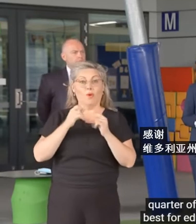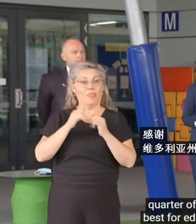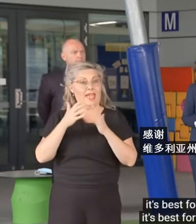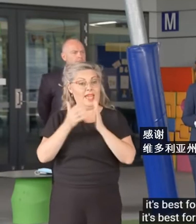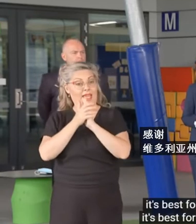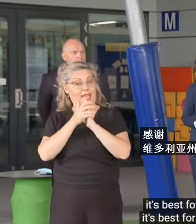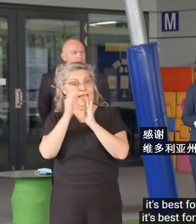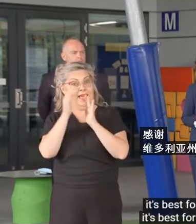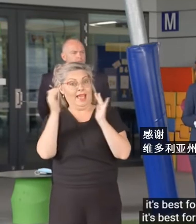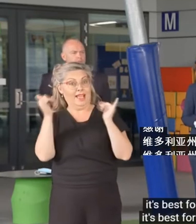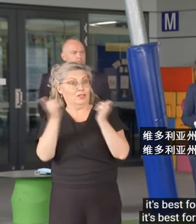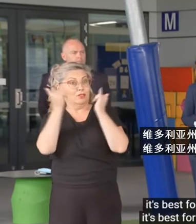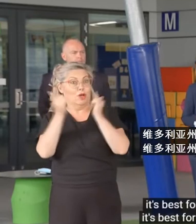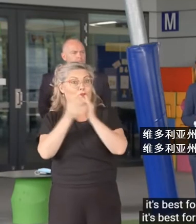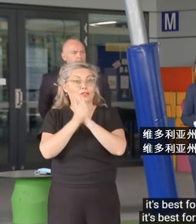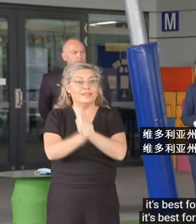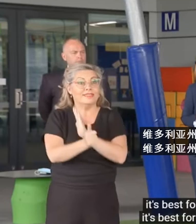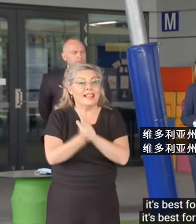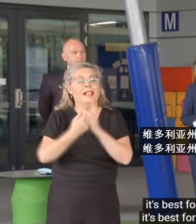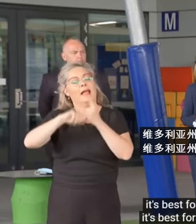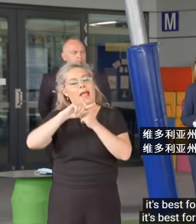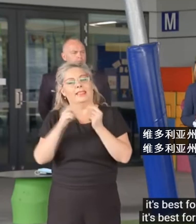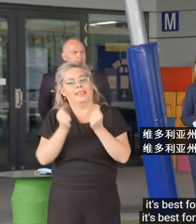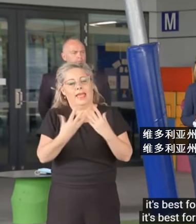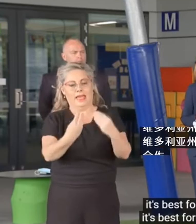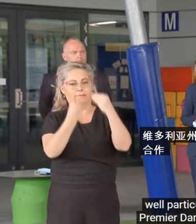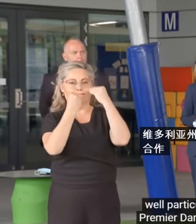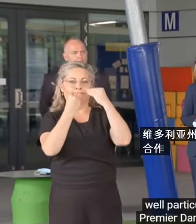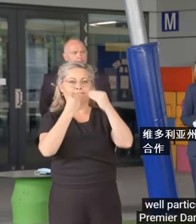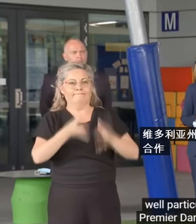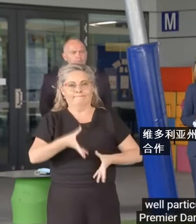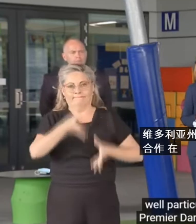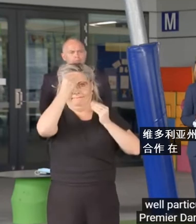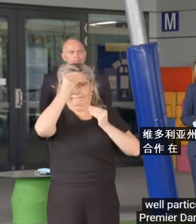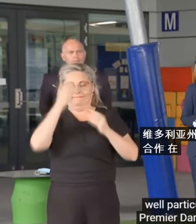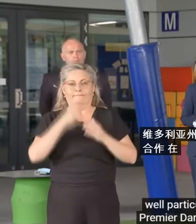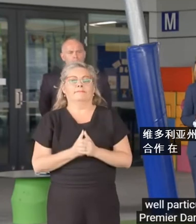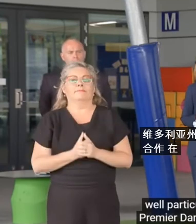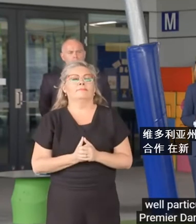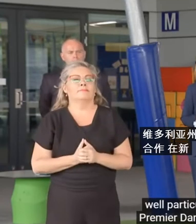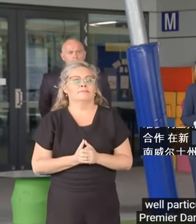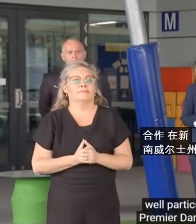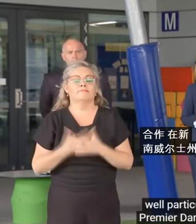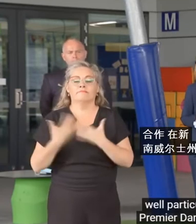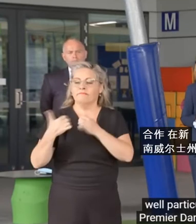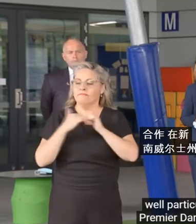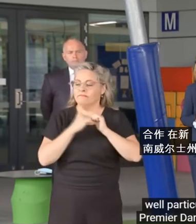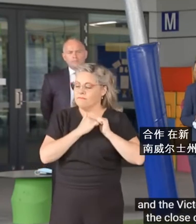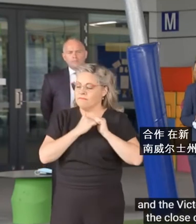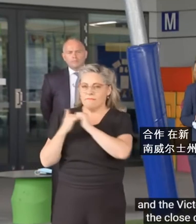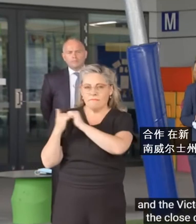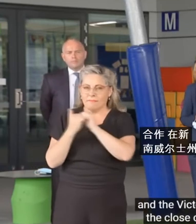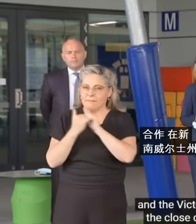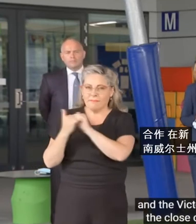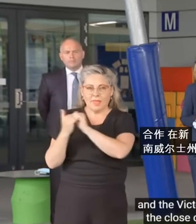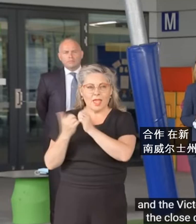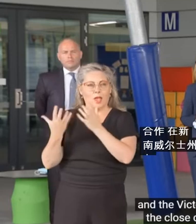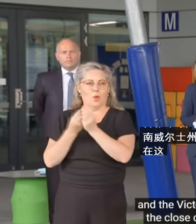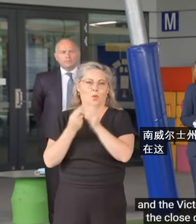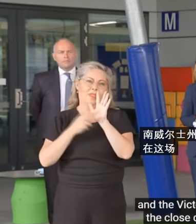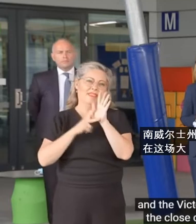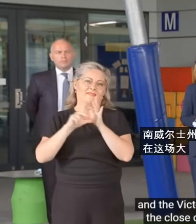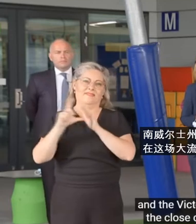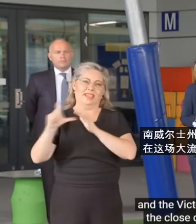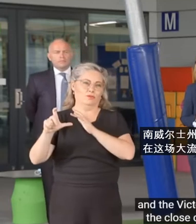Premier Dan Andrews in Victoria and the Victorian Government for the close collaboration we've had here between New South Wales and Victoria. At very